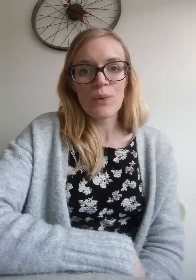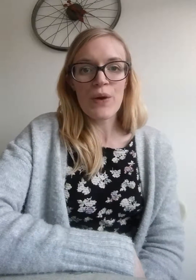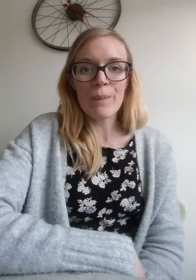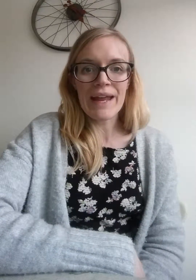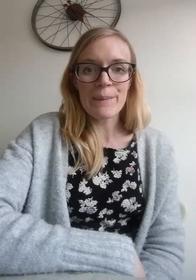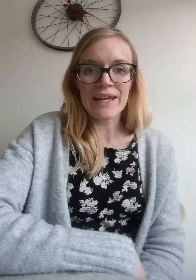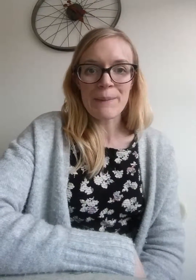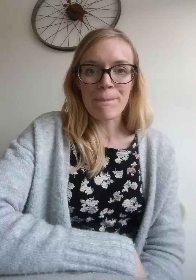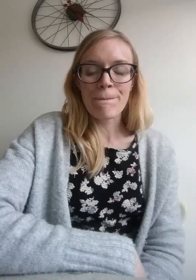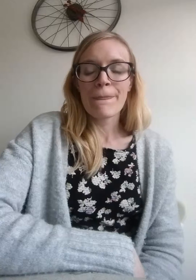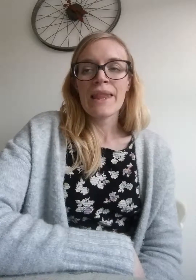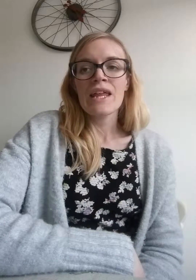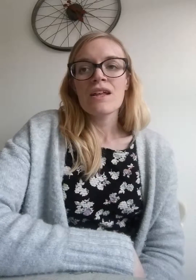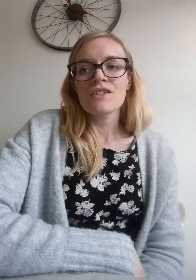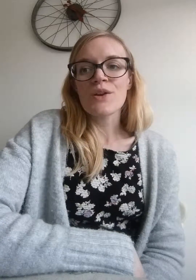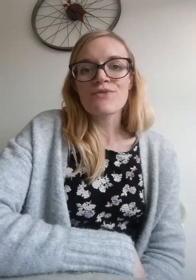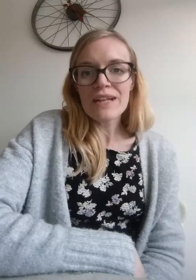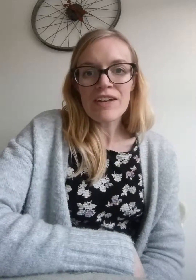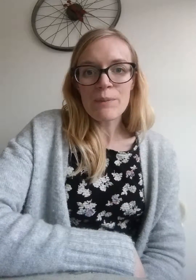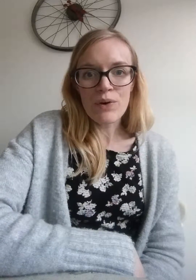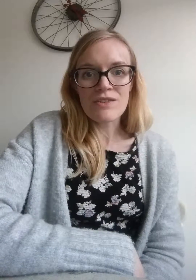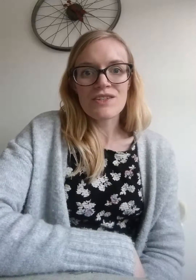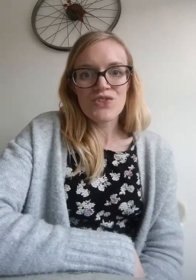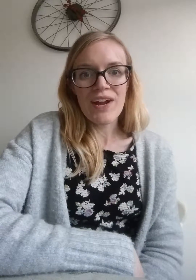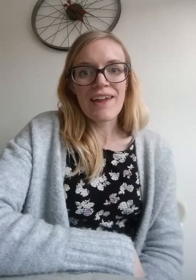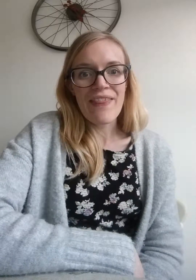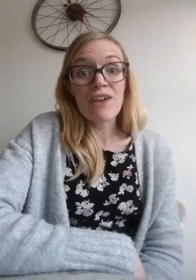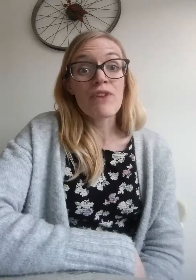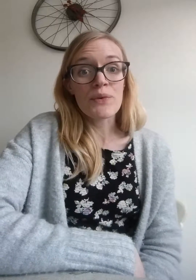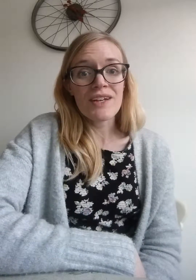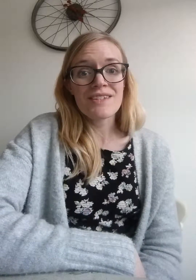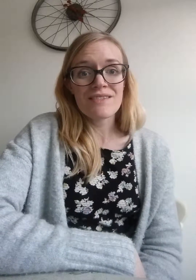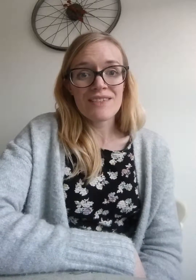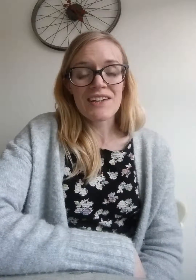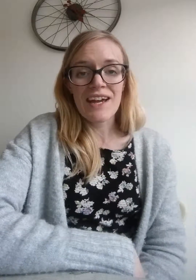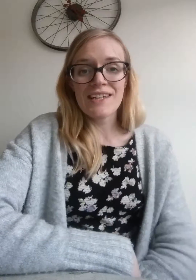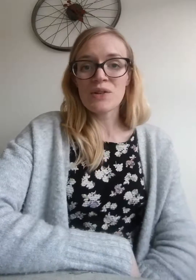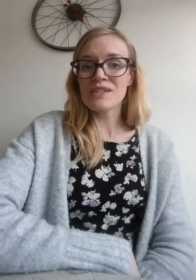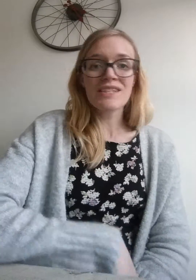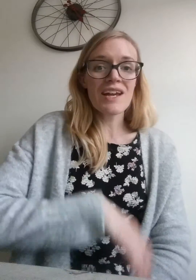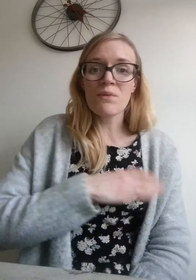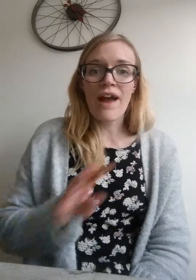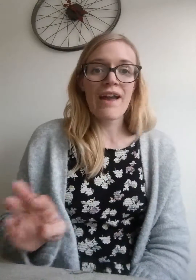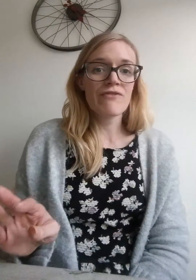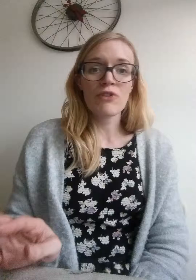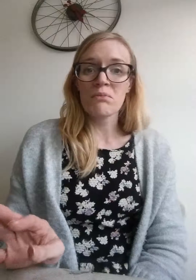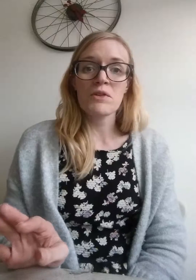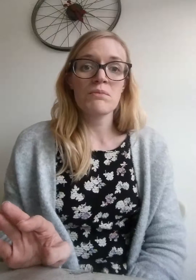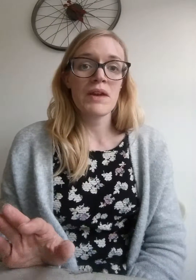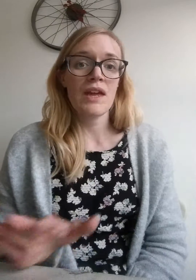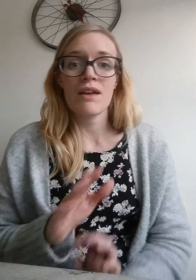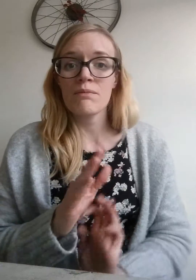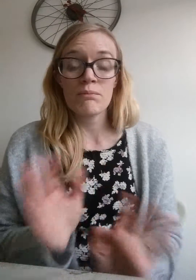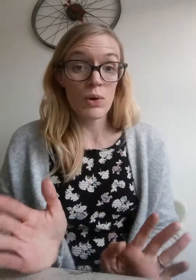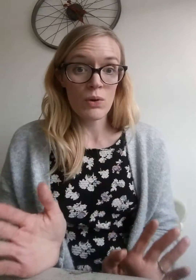your baby. So it's really, really important to try and get their focus, okay? You can sign away from them being